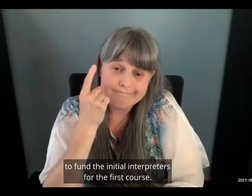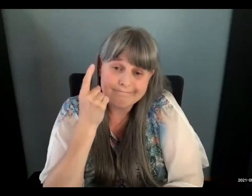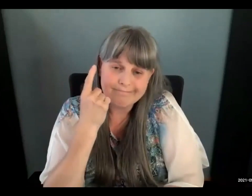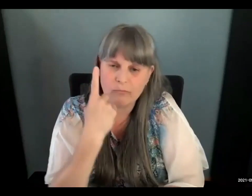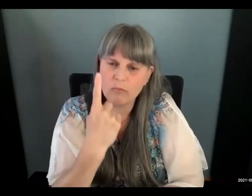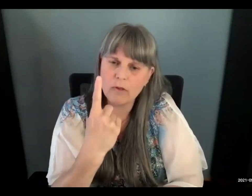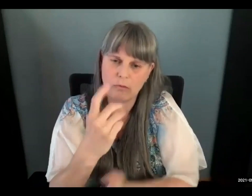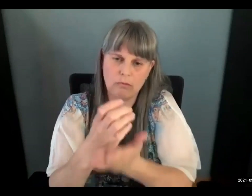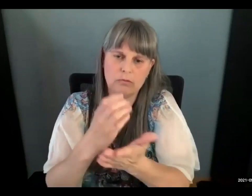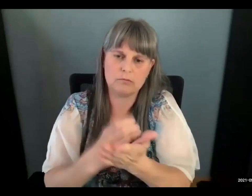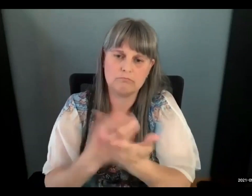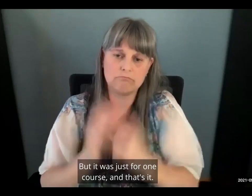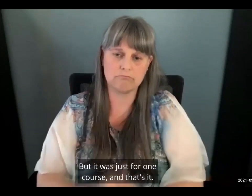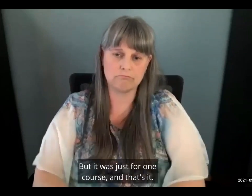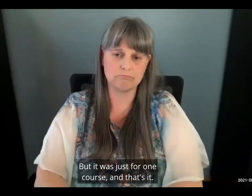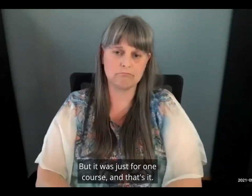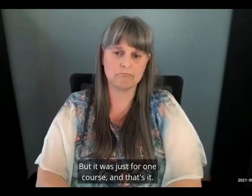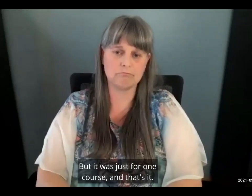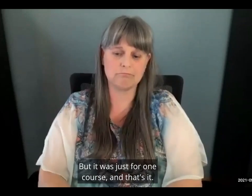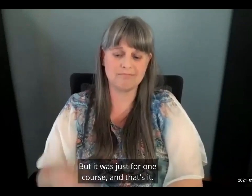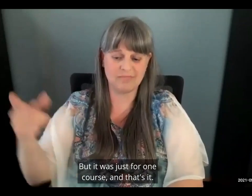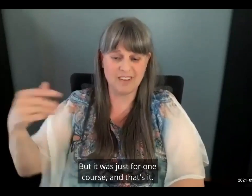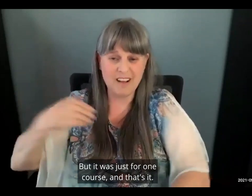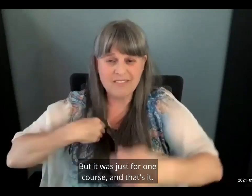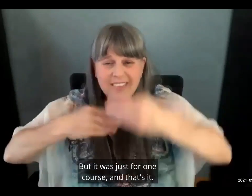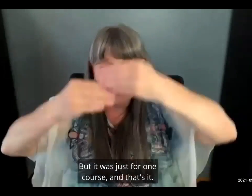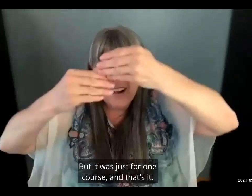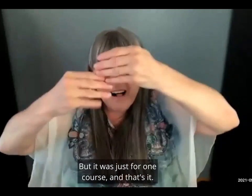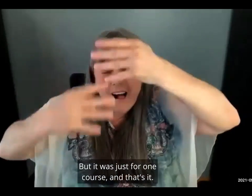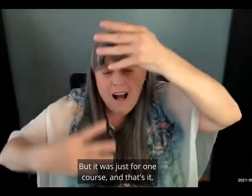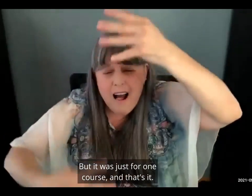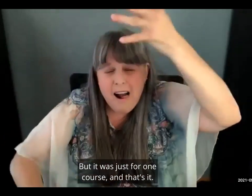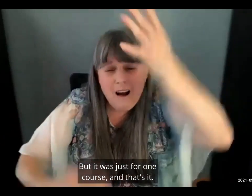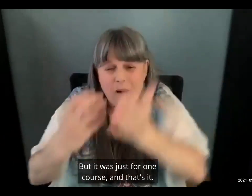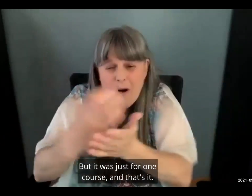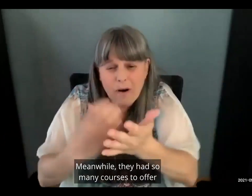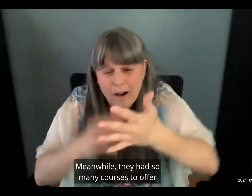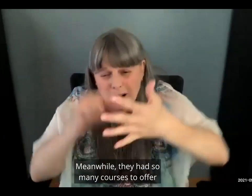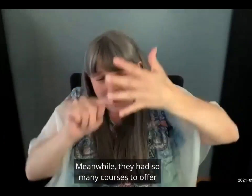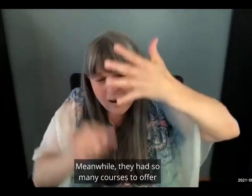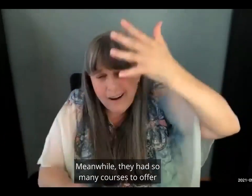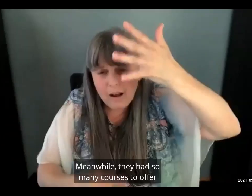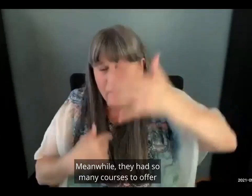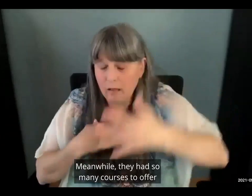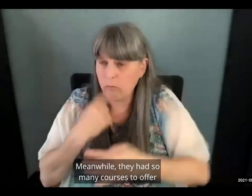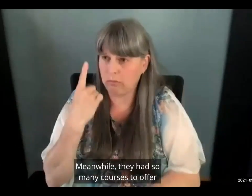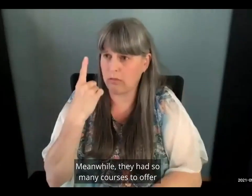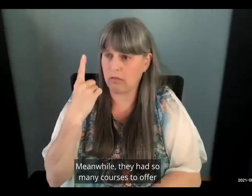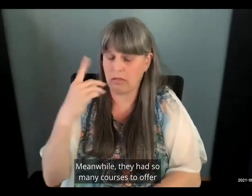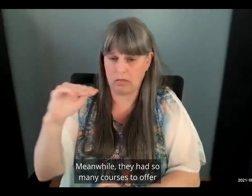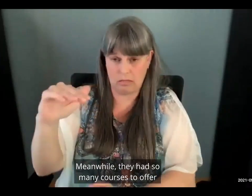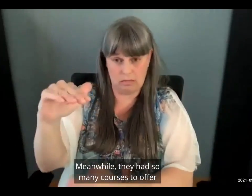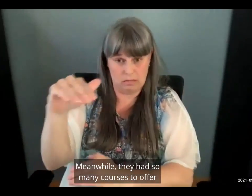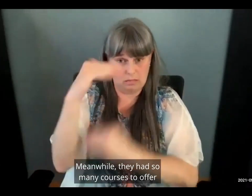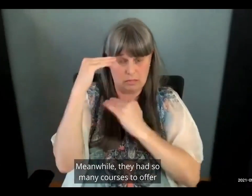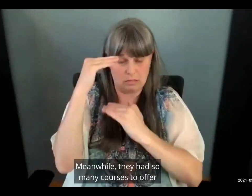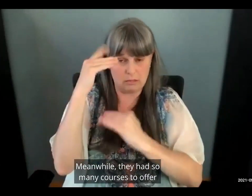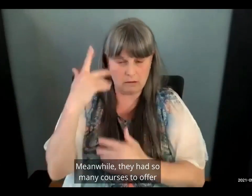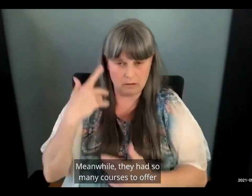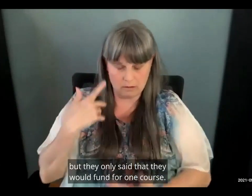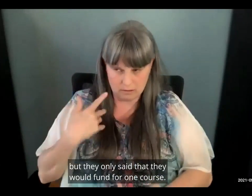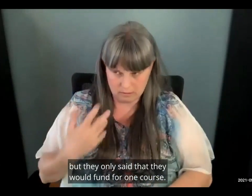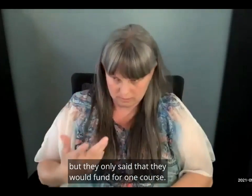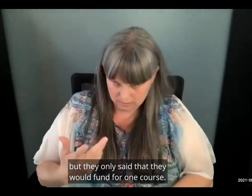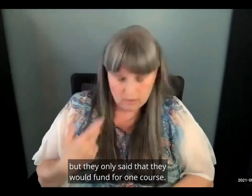course. But it was just for one course, and that's it. Meanwhile, they had so many courses to